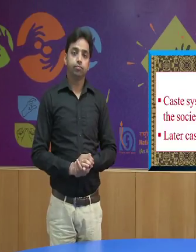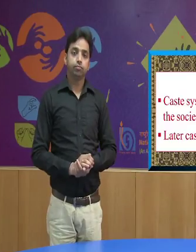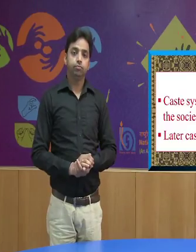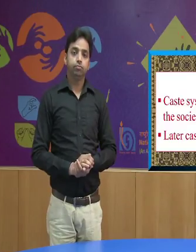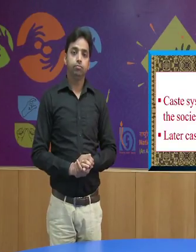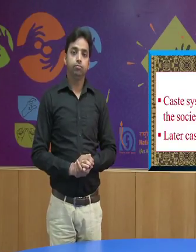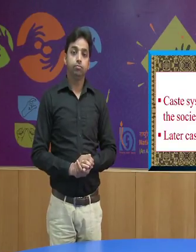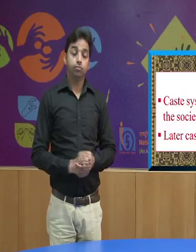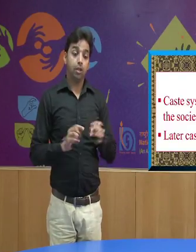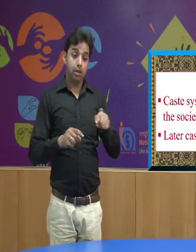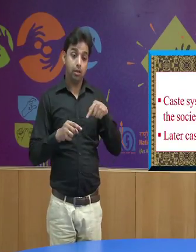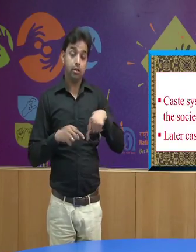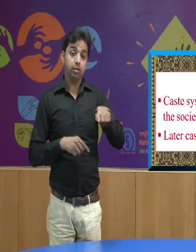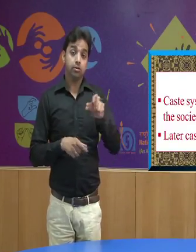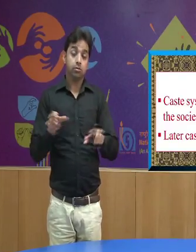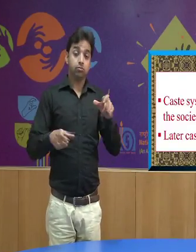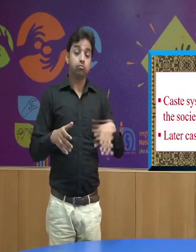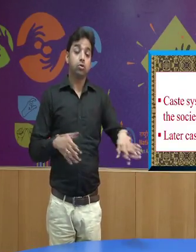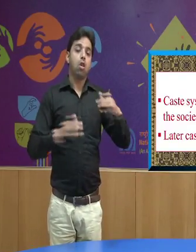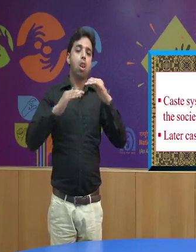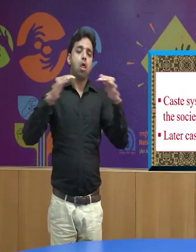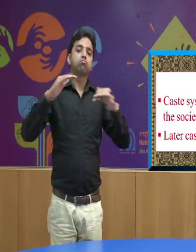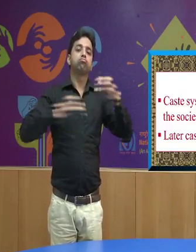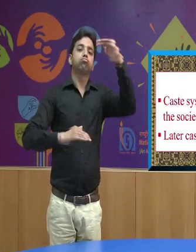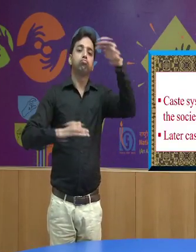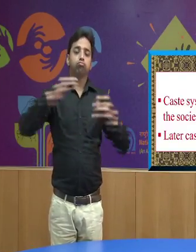This led to inequality in the society